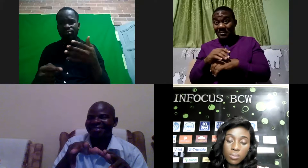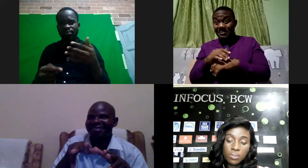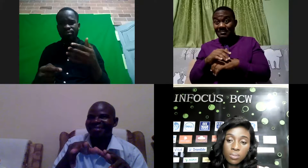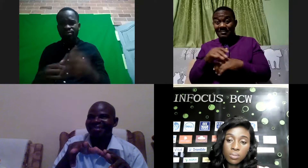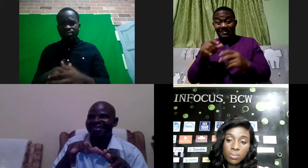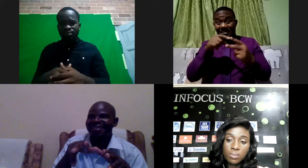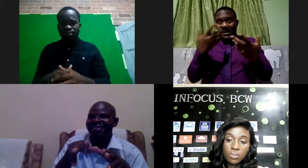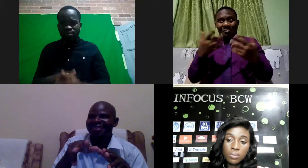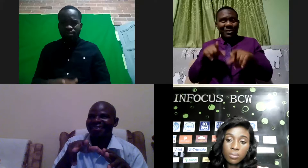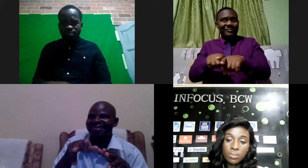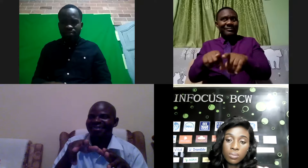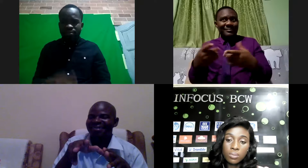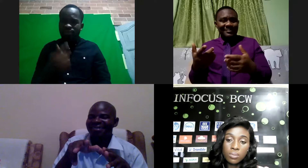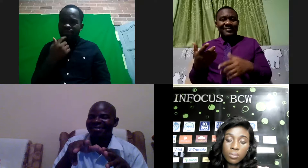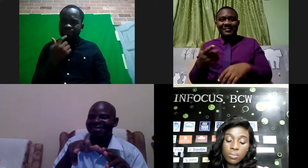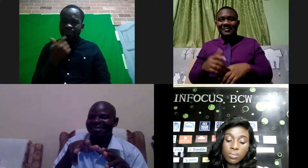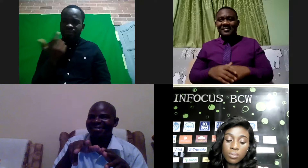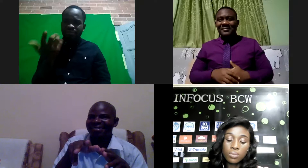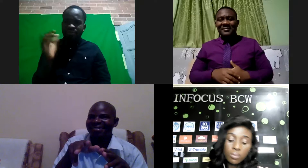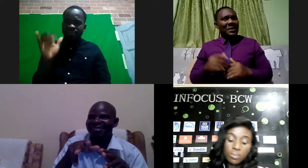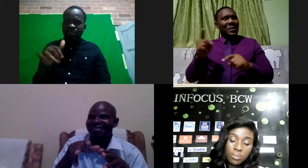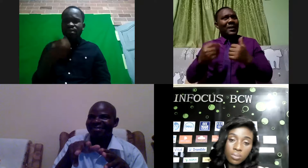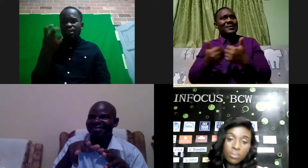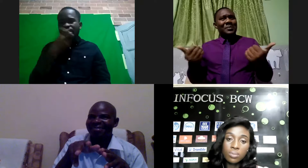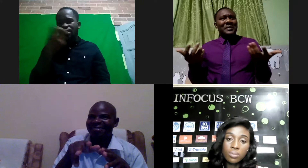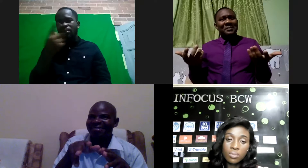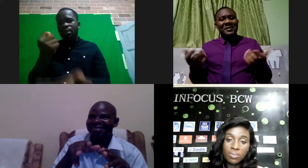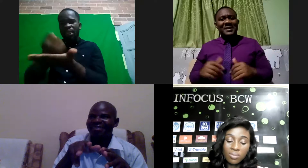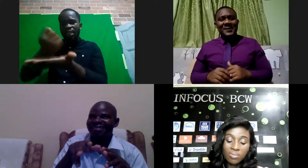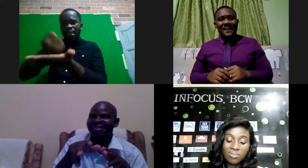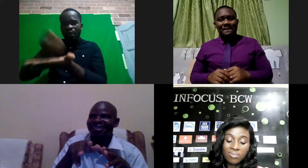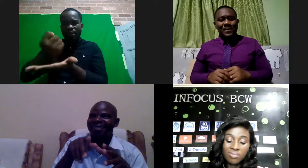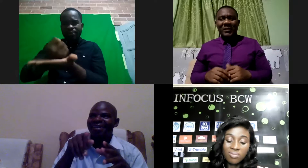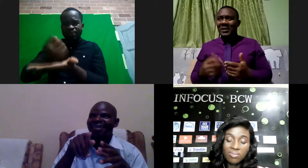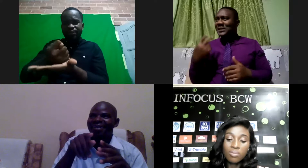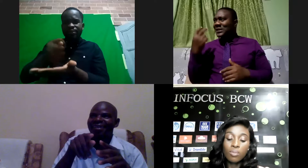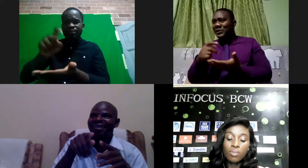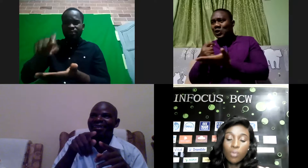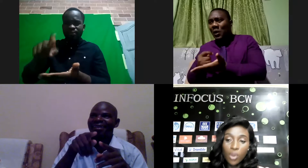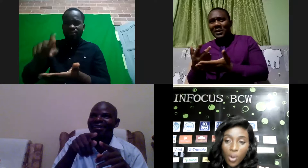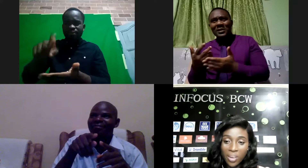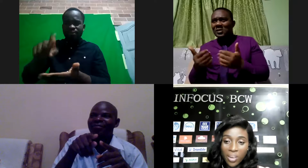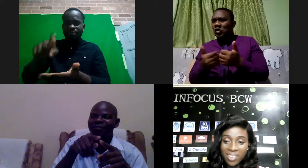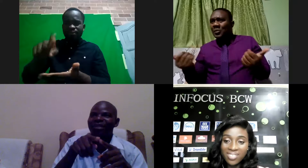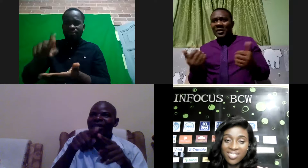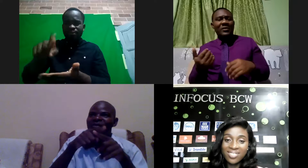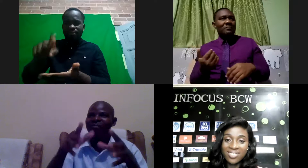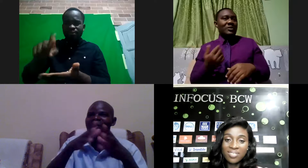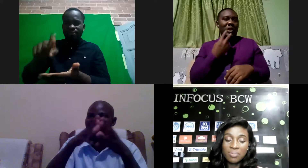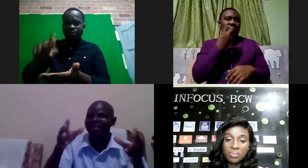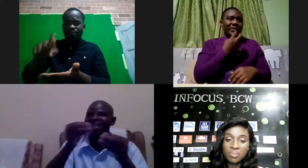say the speech therapy should go. No. I think it has to be there. Okay.